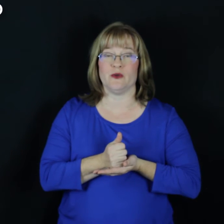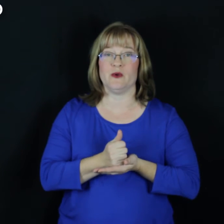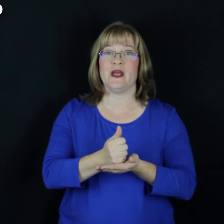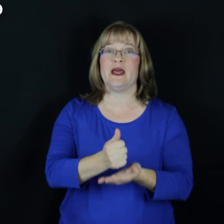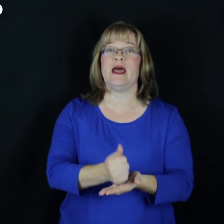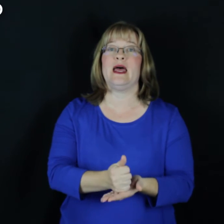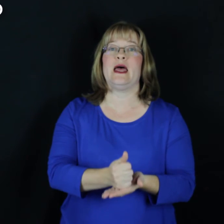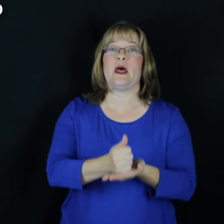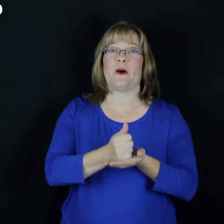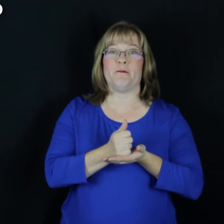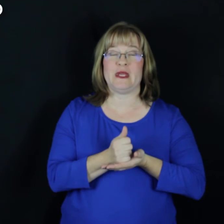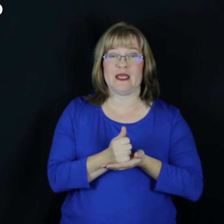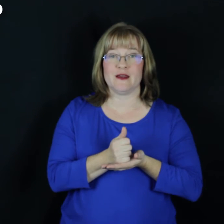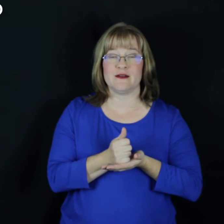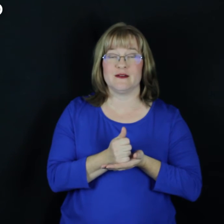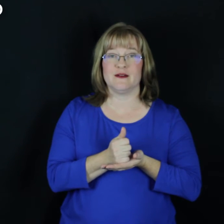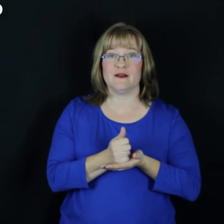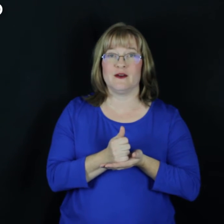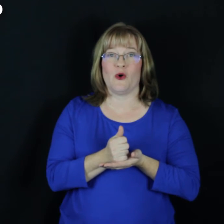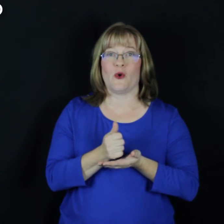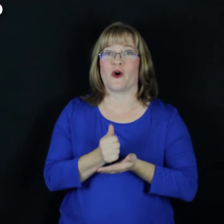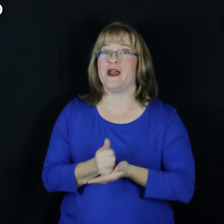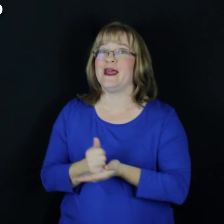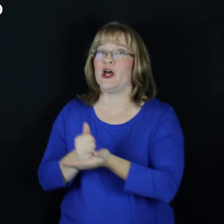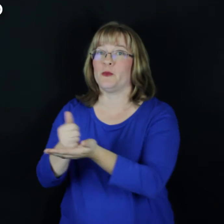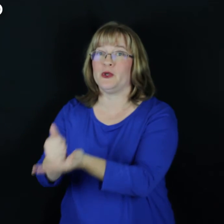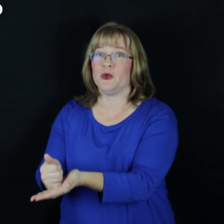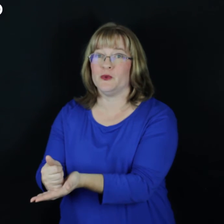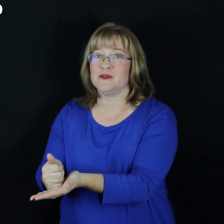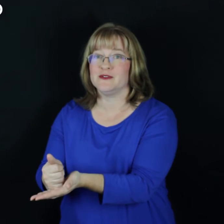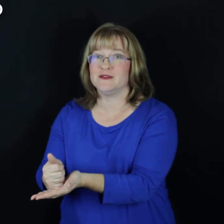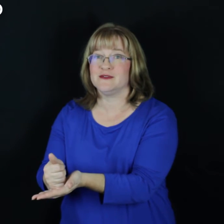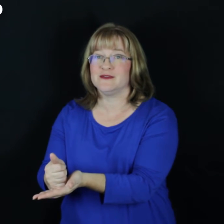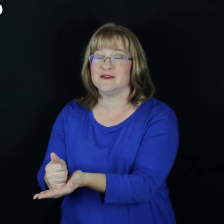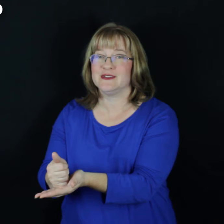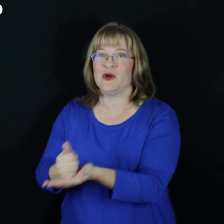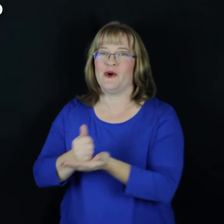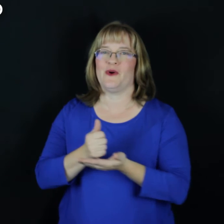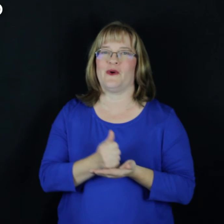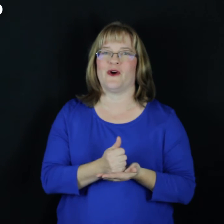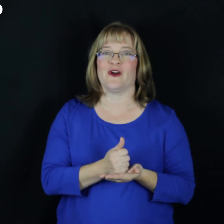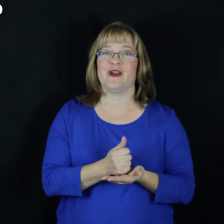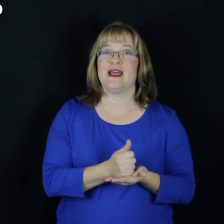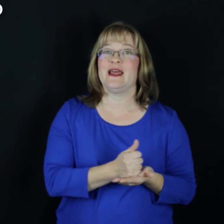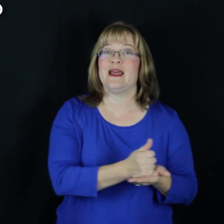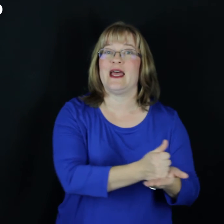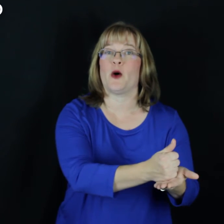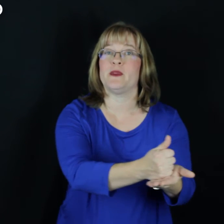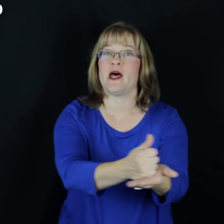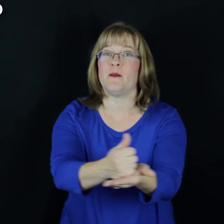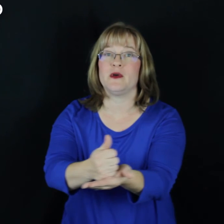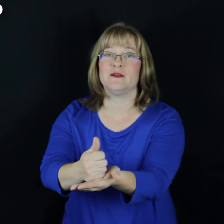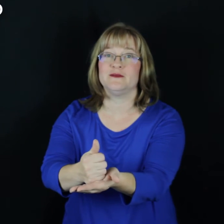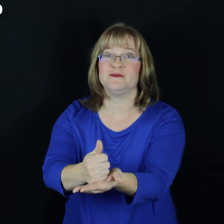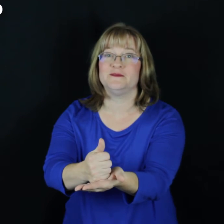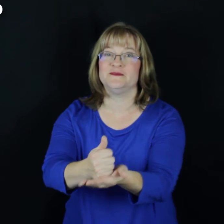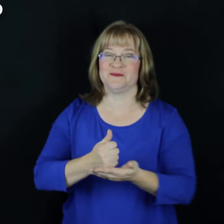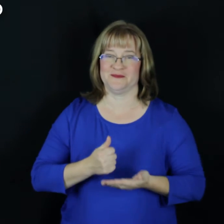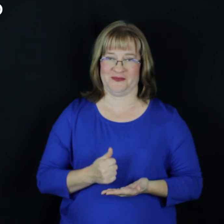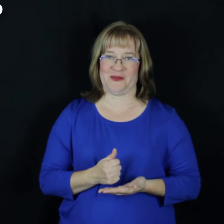you. Help me, or help you, or help them,